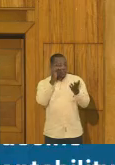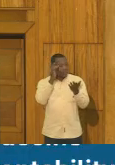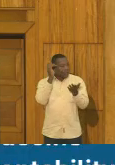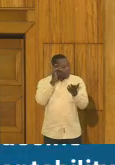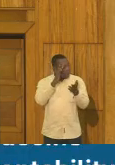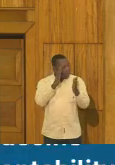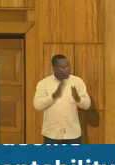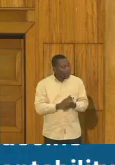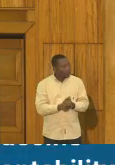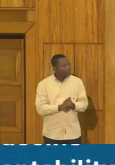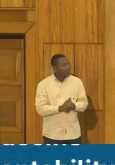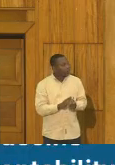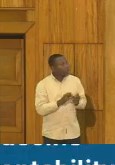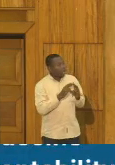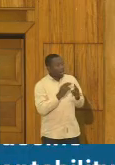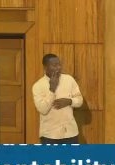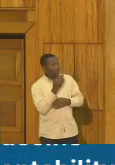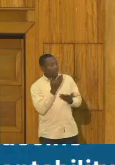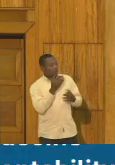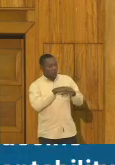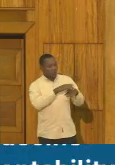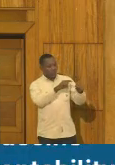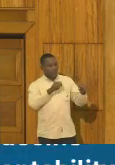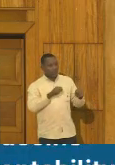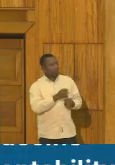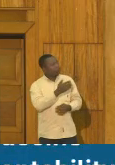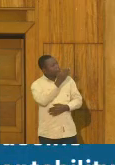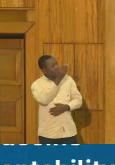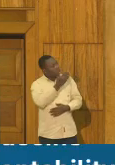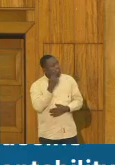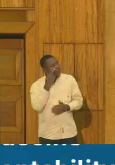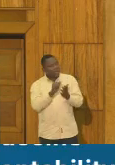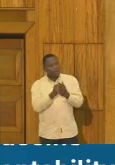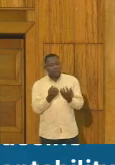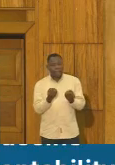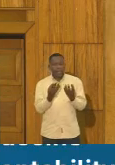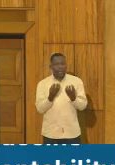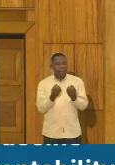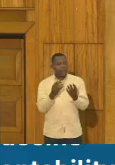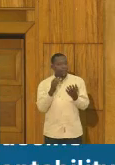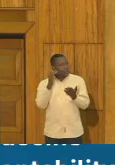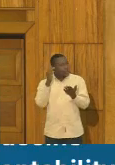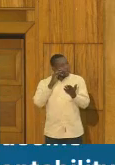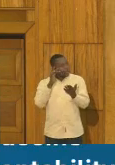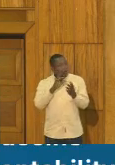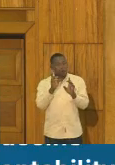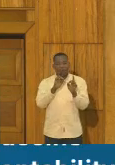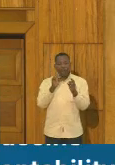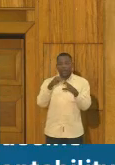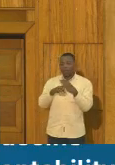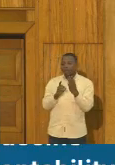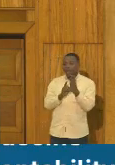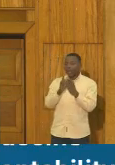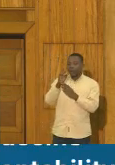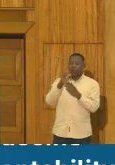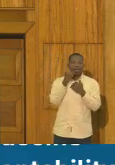criteria. And as we can see from this table, we will see that majority of the studies were done in developed countries such as